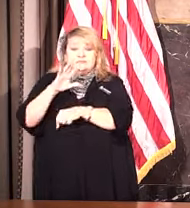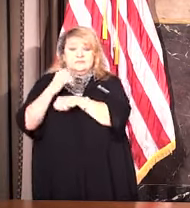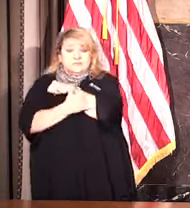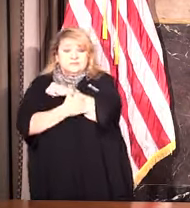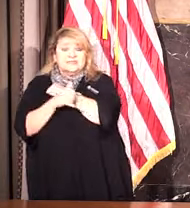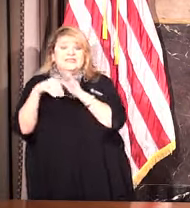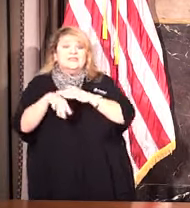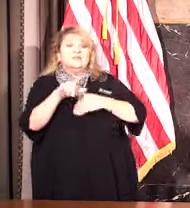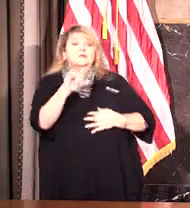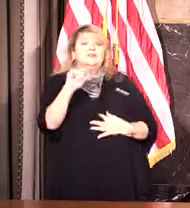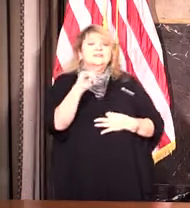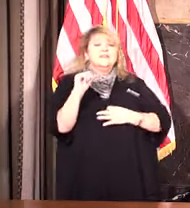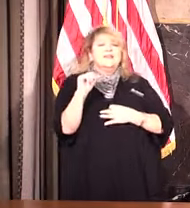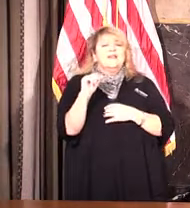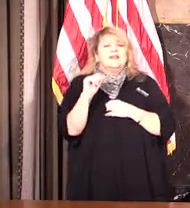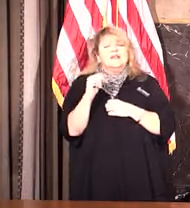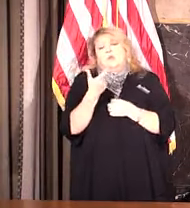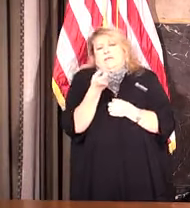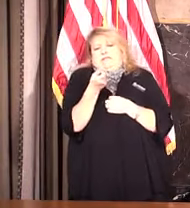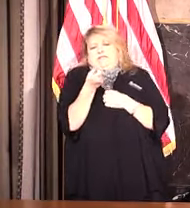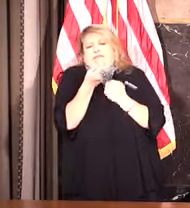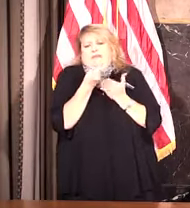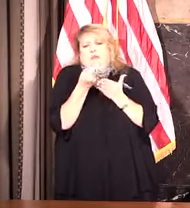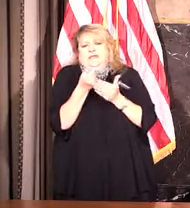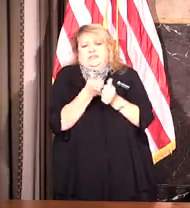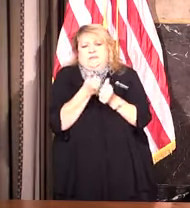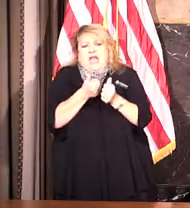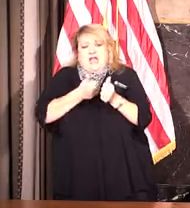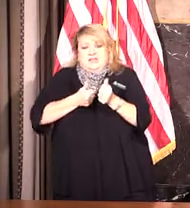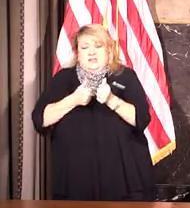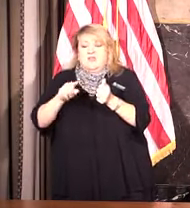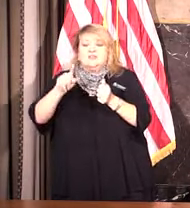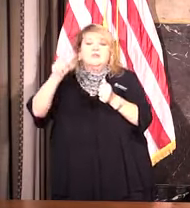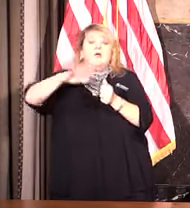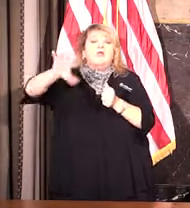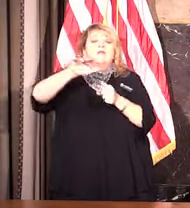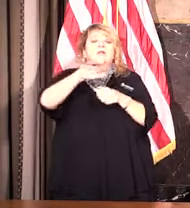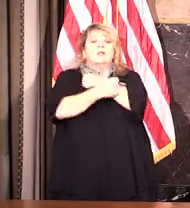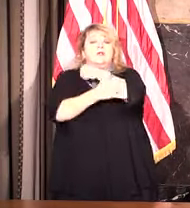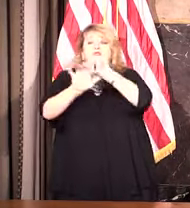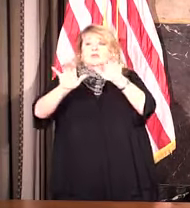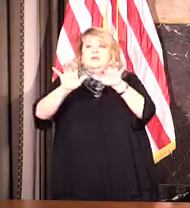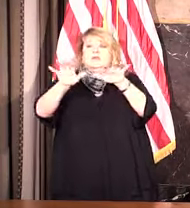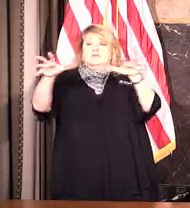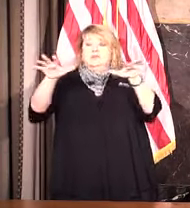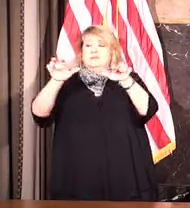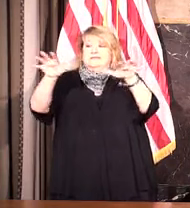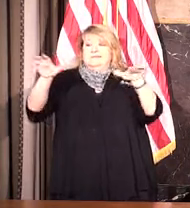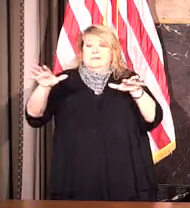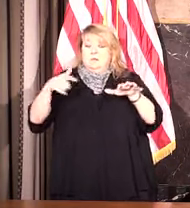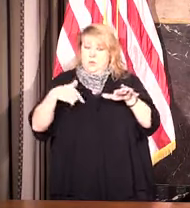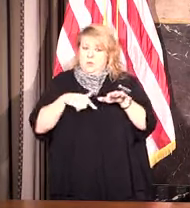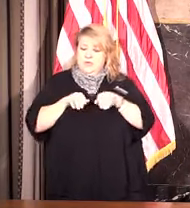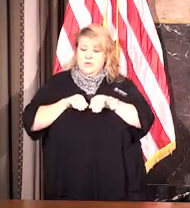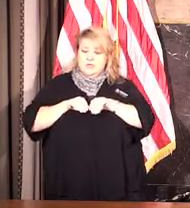Louisiana is a few weeks behind the rest of the country on this surge, but we are in that surge now.